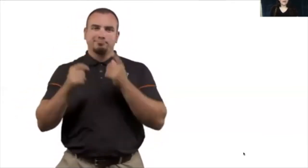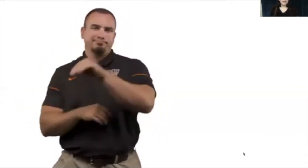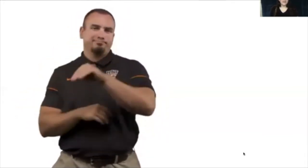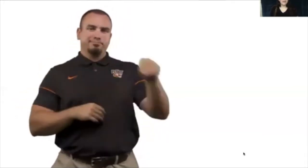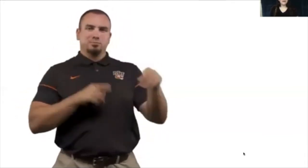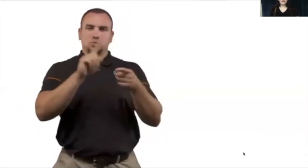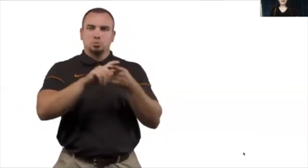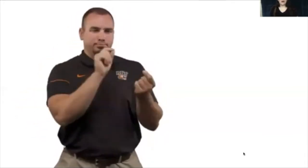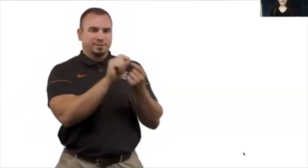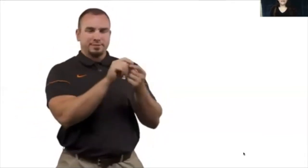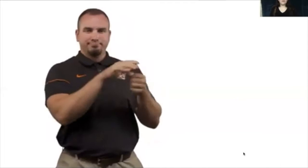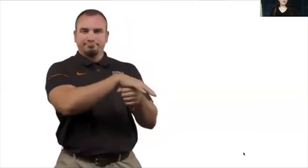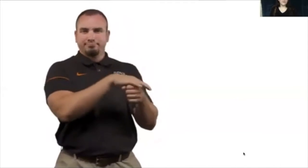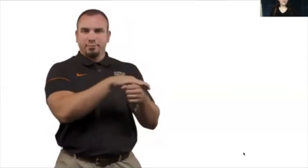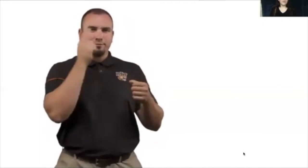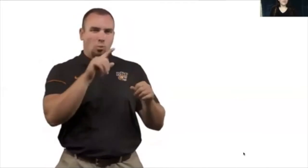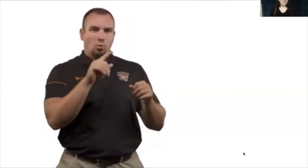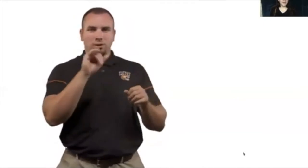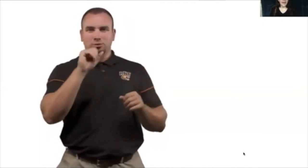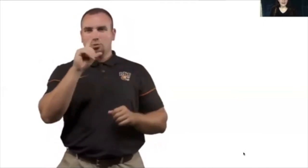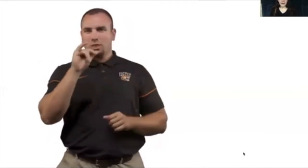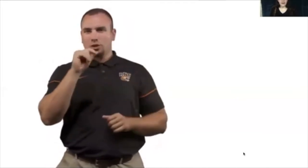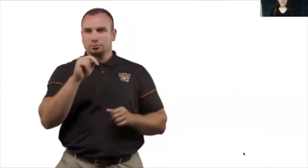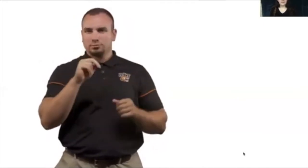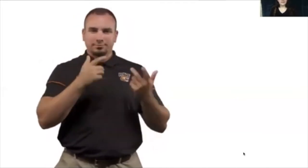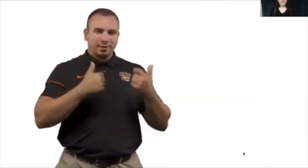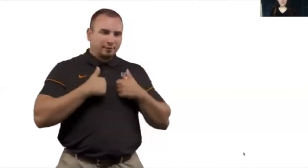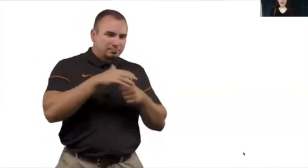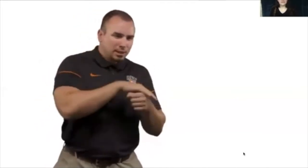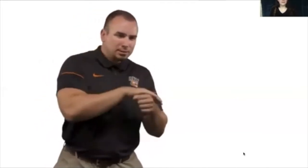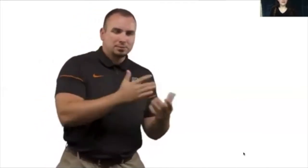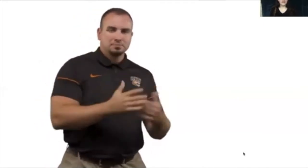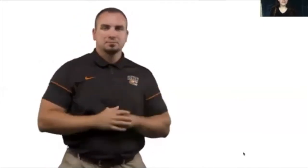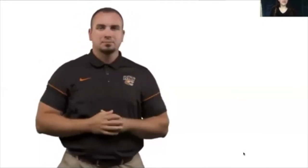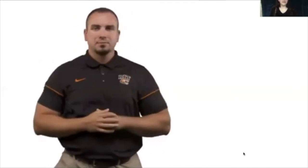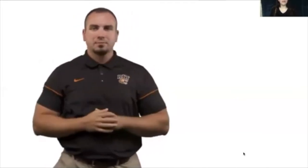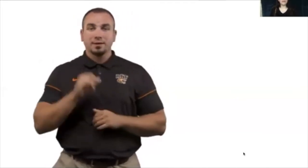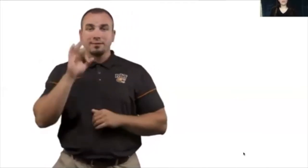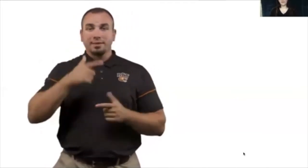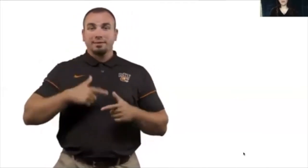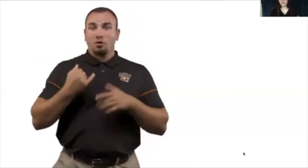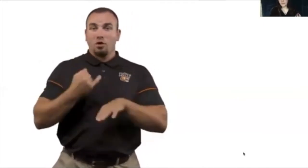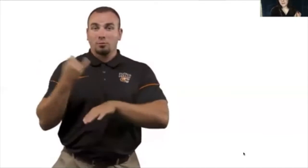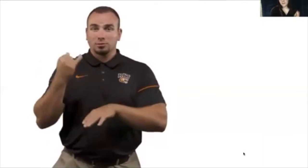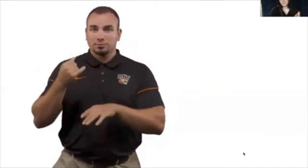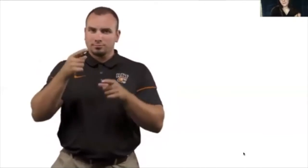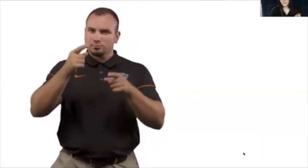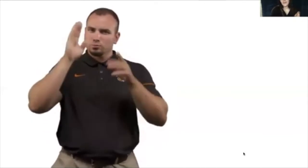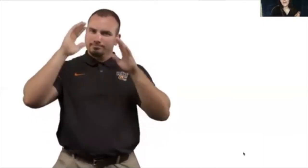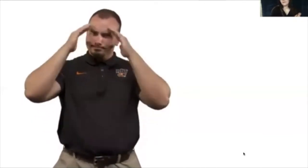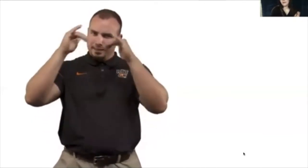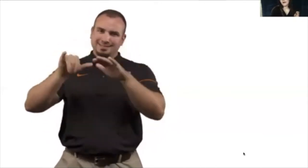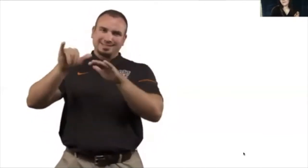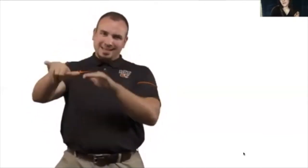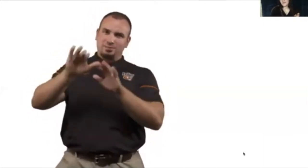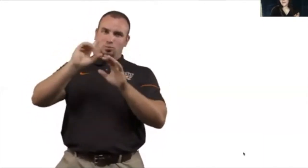or isolating, RIT will move you to a specific area specialized for isolation. It's a separate living space. If